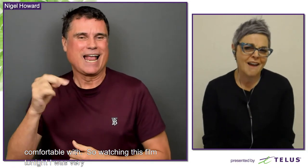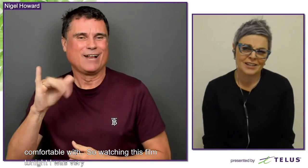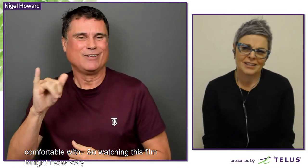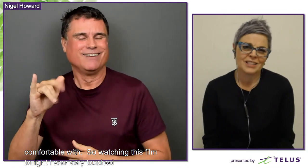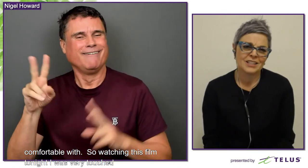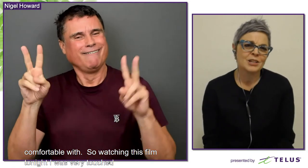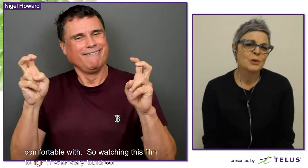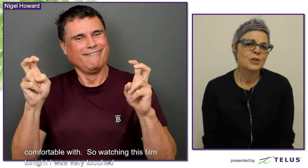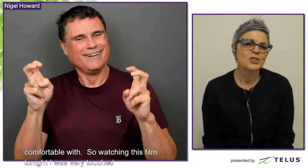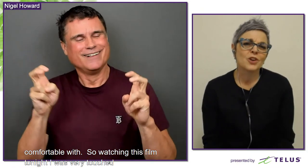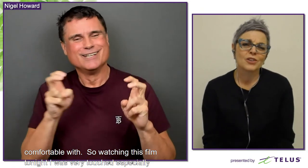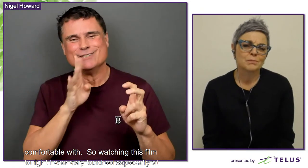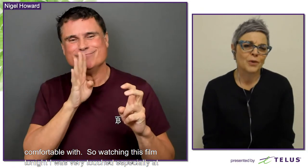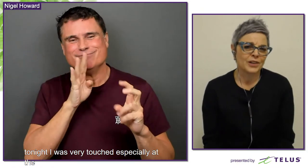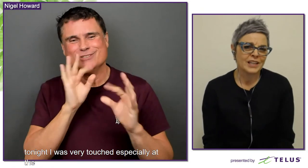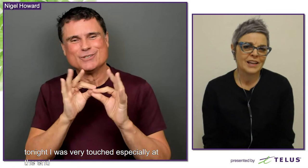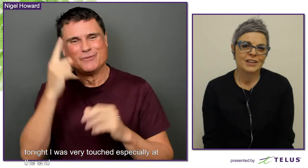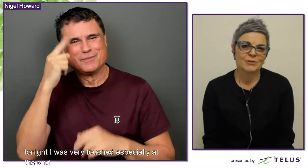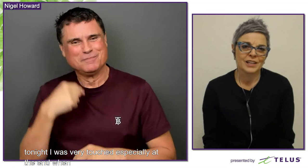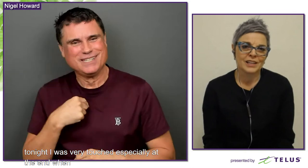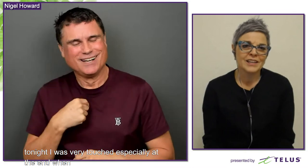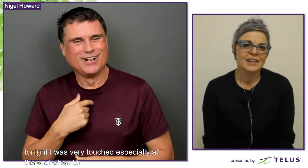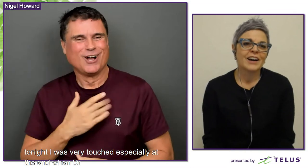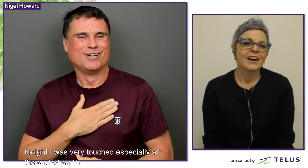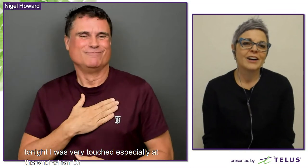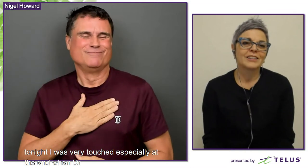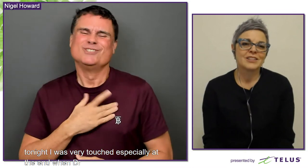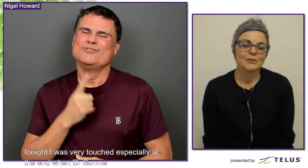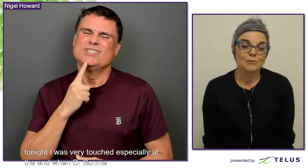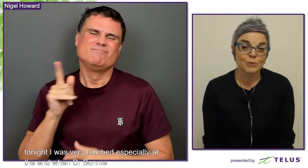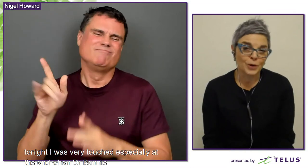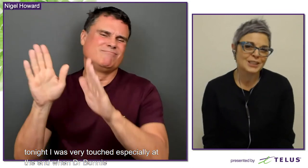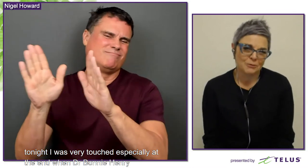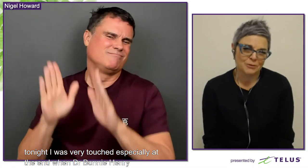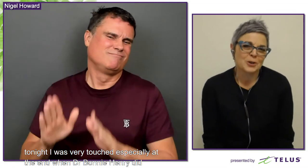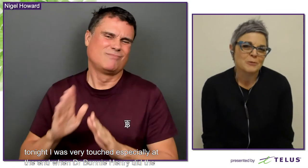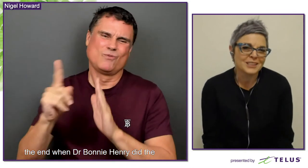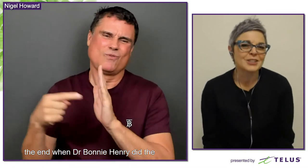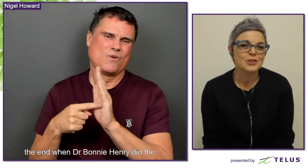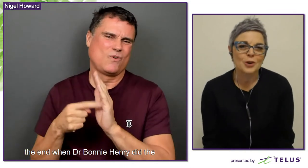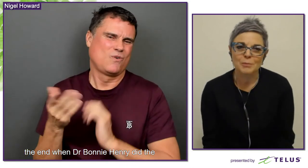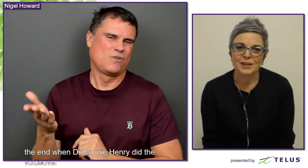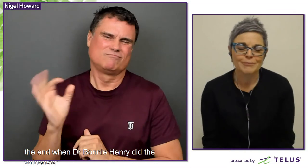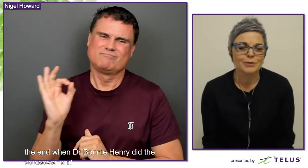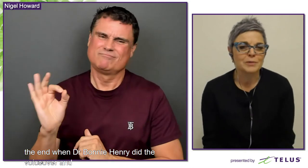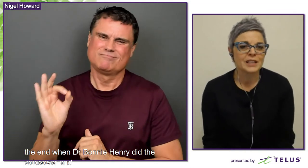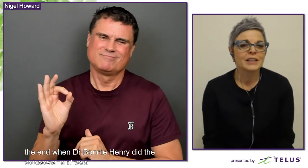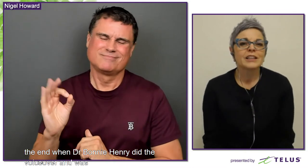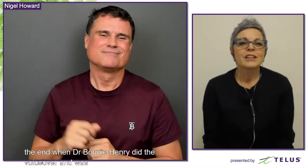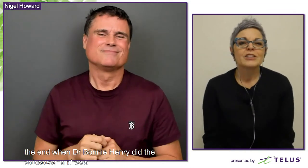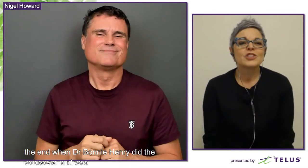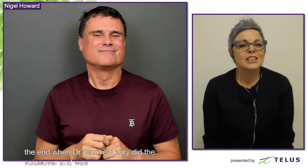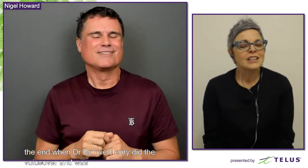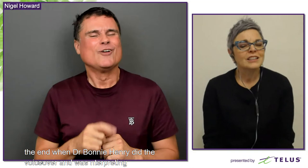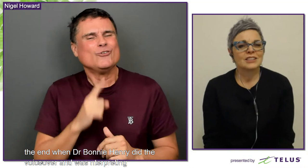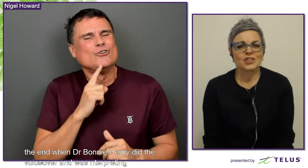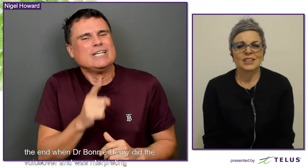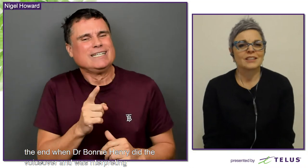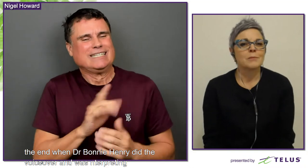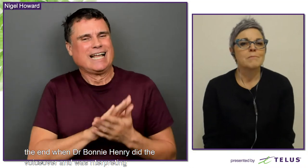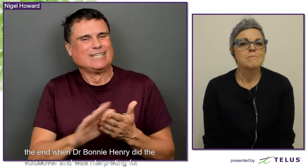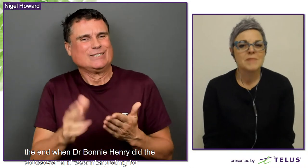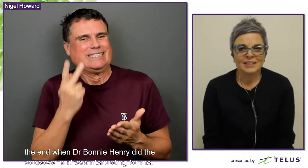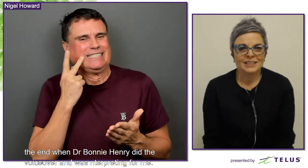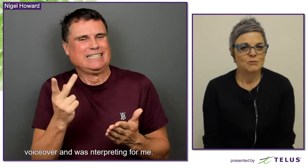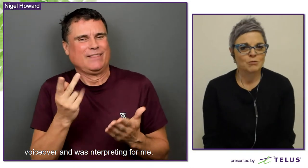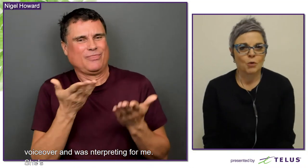the end when Dr. Bonnie Henry did the voiceover, was interpreting for me. She is just